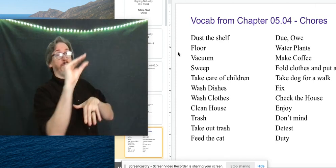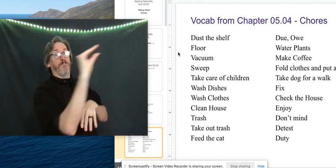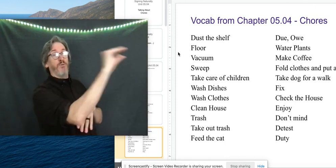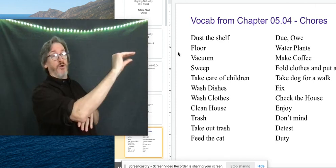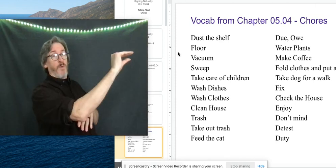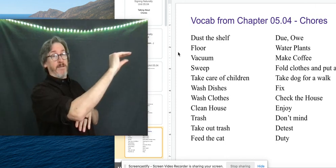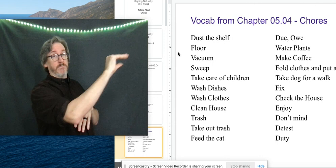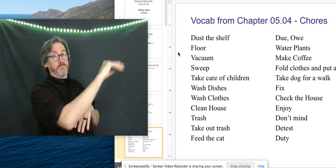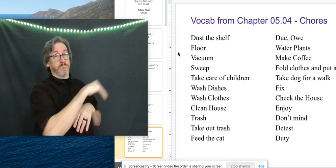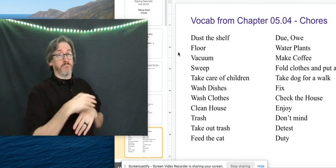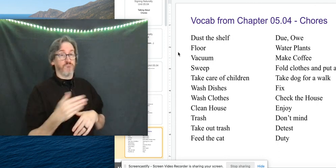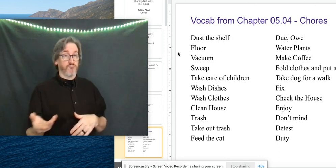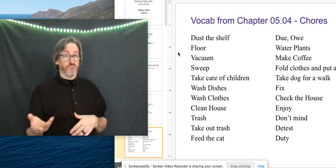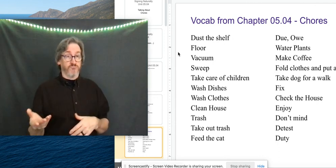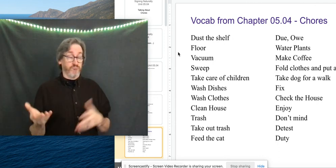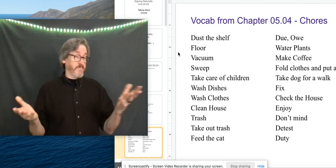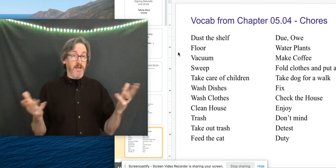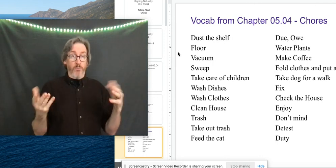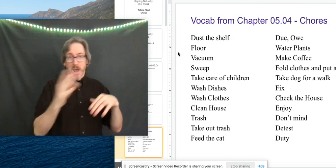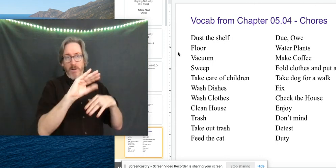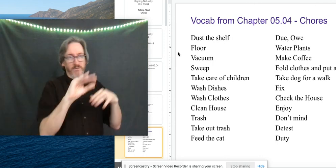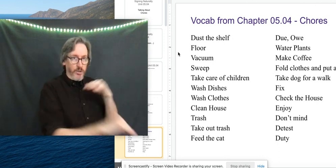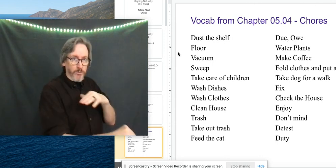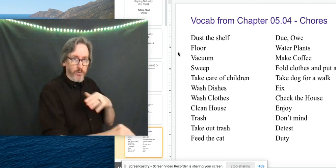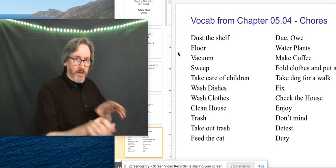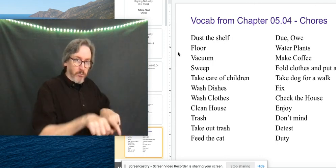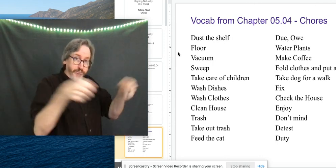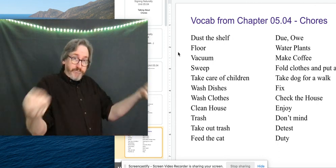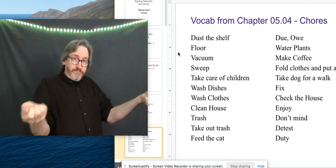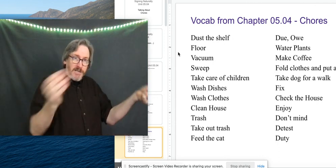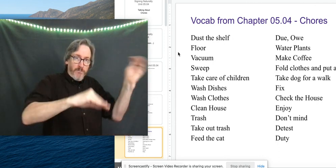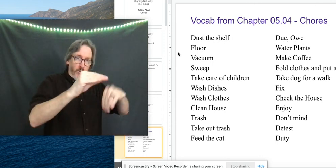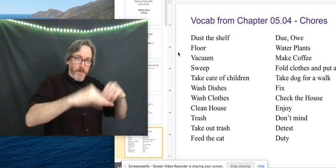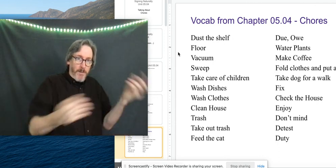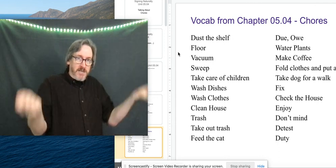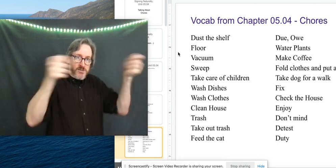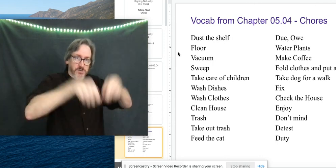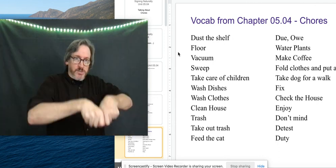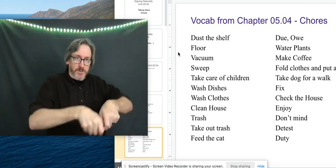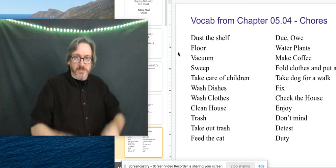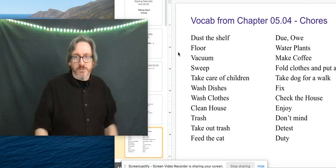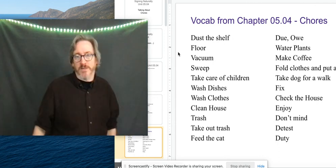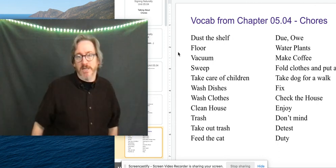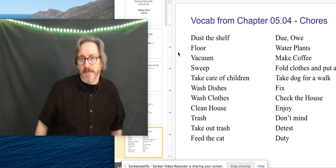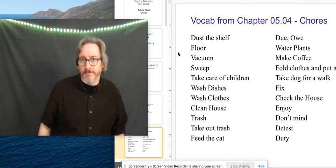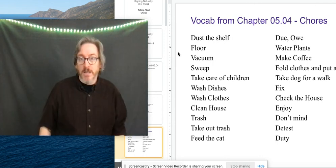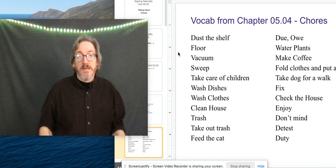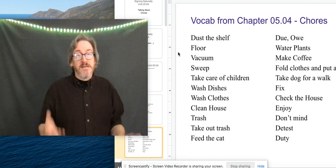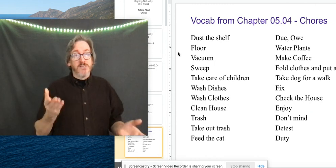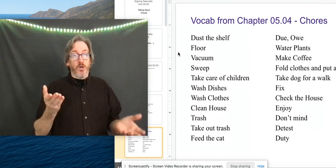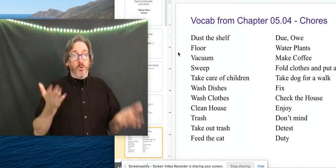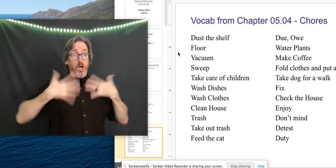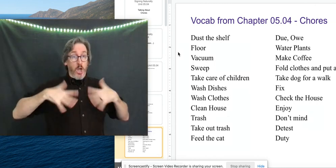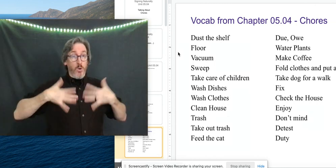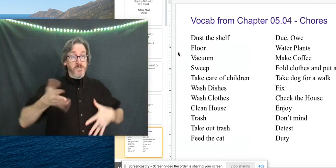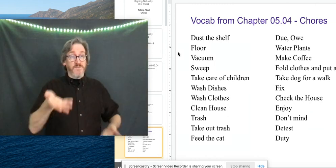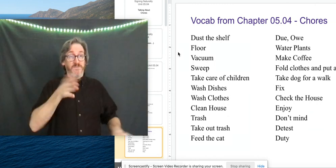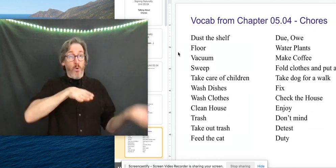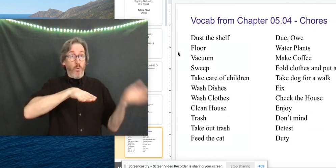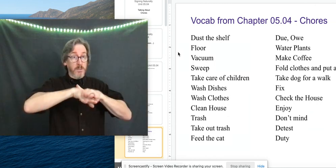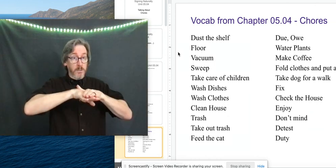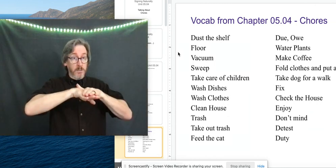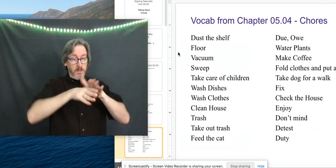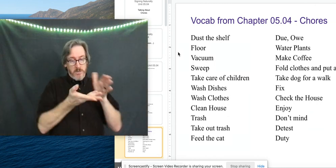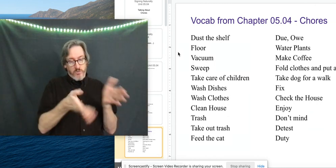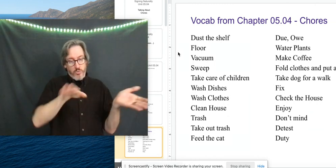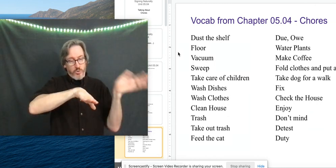and put away. And however you put them in a box or suitcase or something like that. So close,